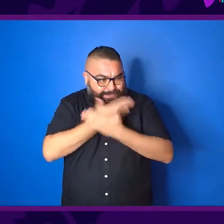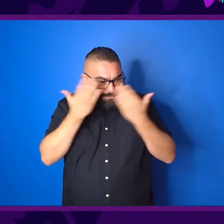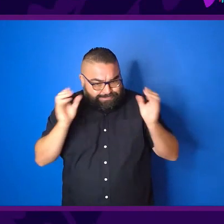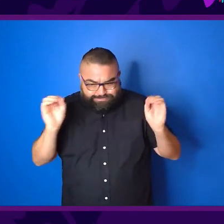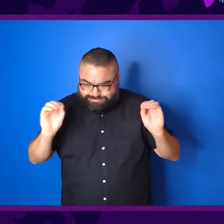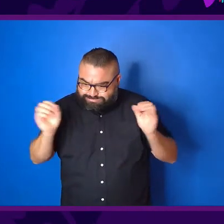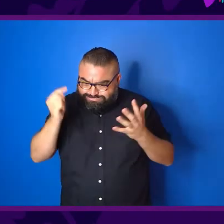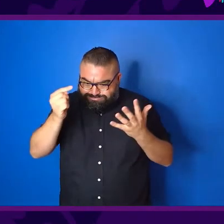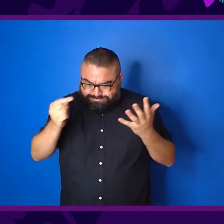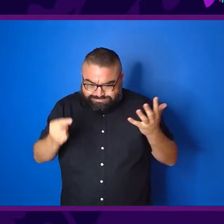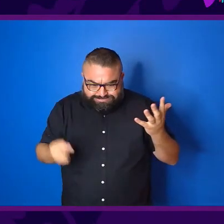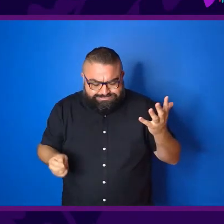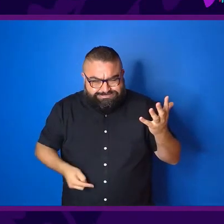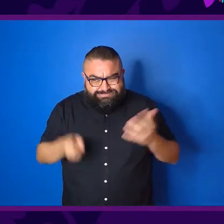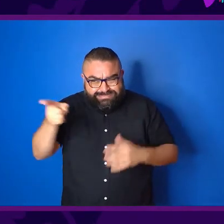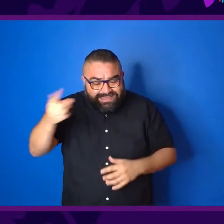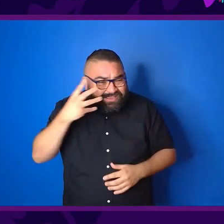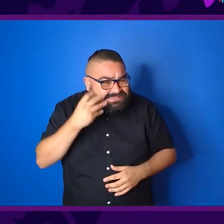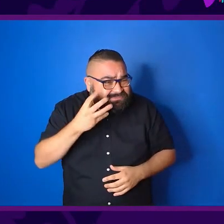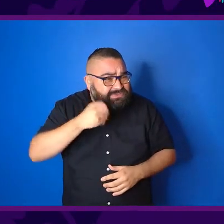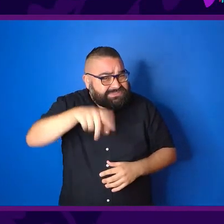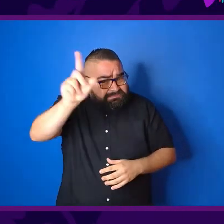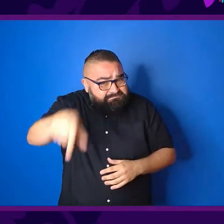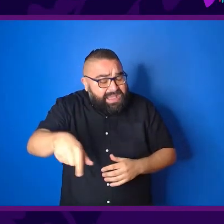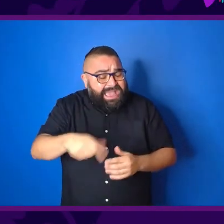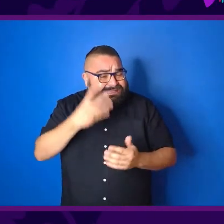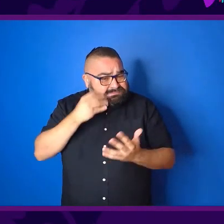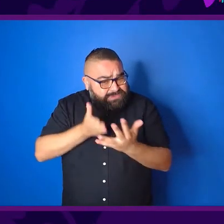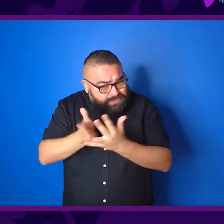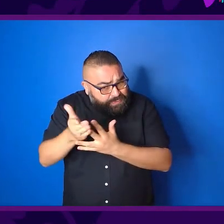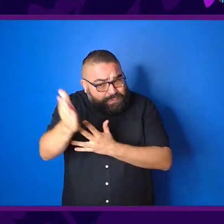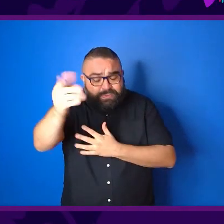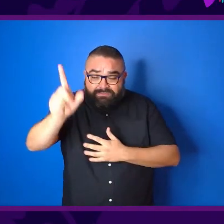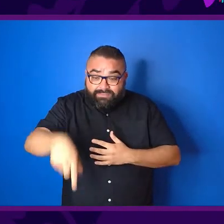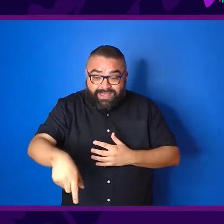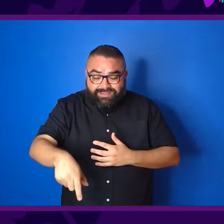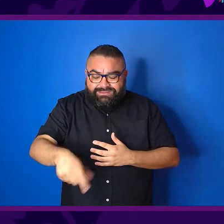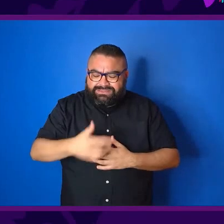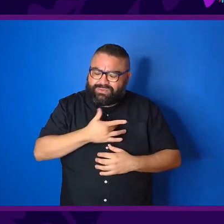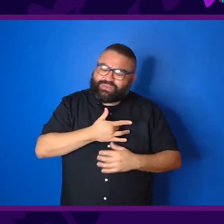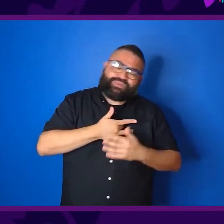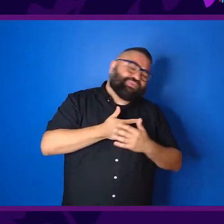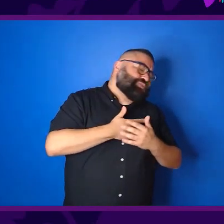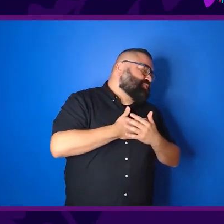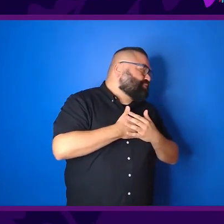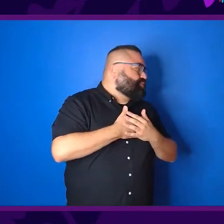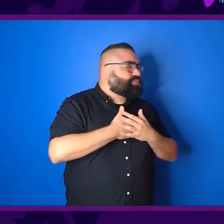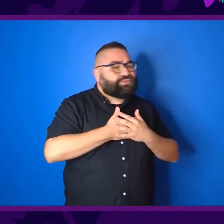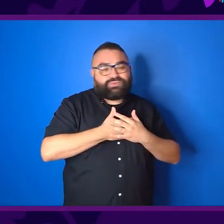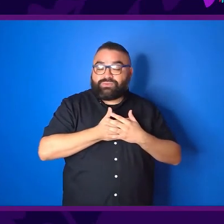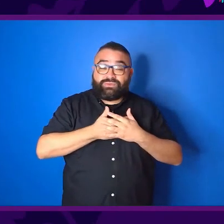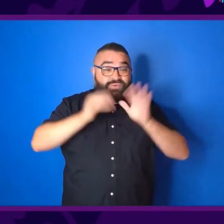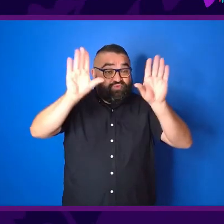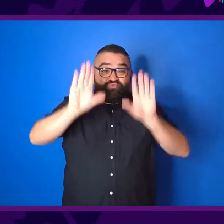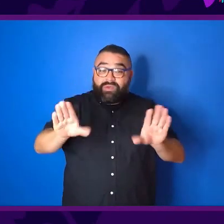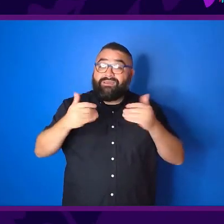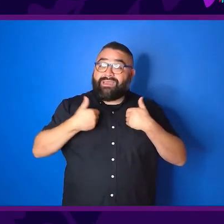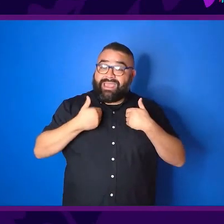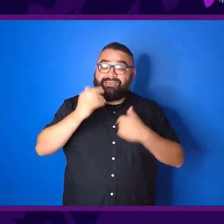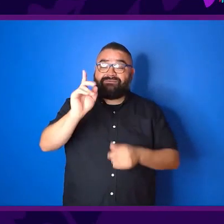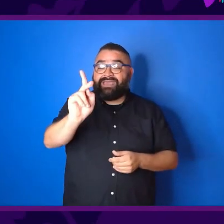to deal with, what they live through. And it's so great to have someone like Carrie Kennedy and you working